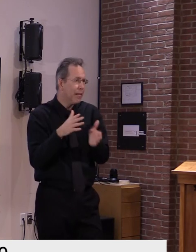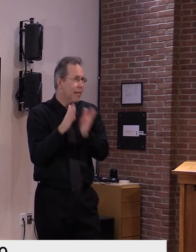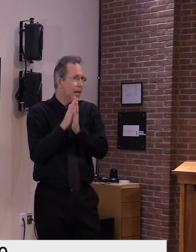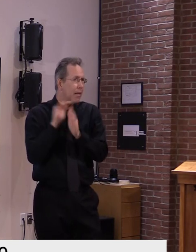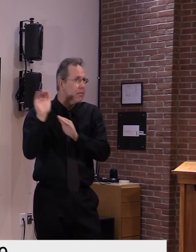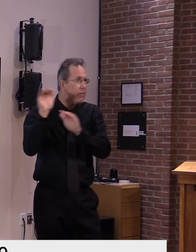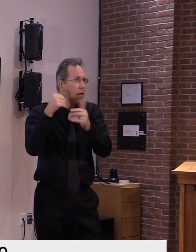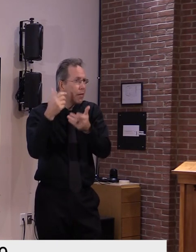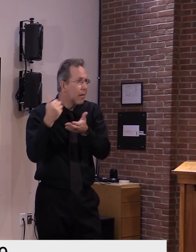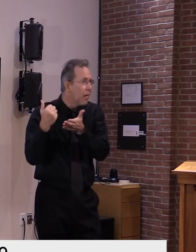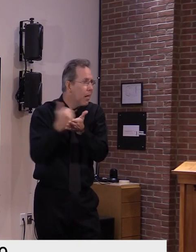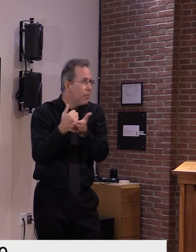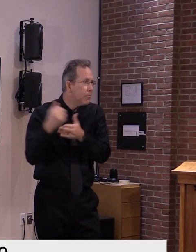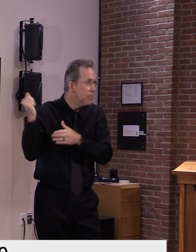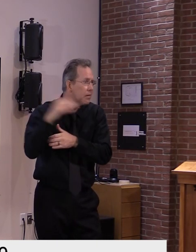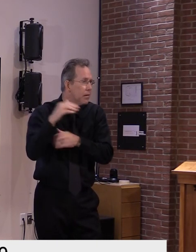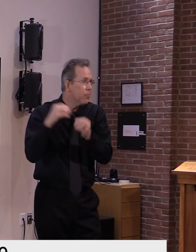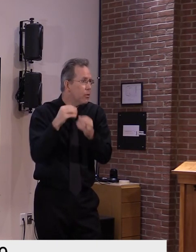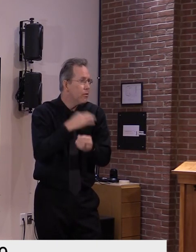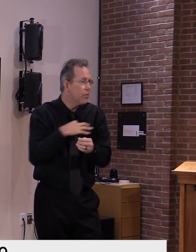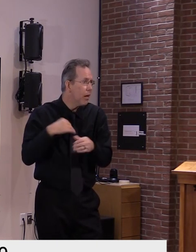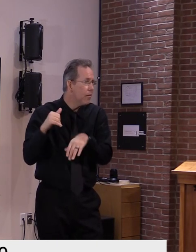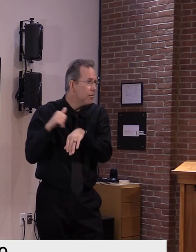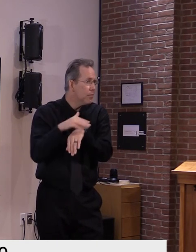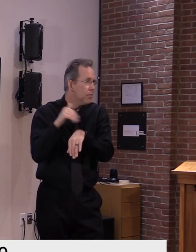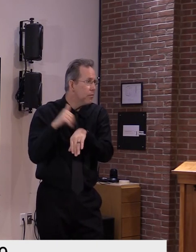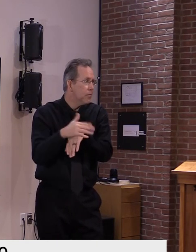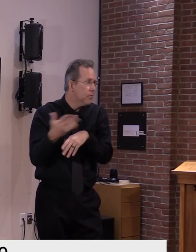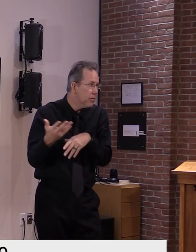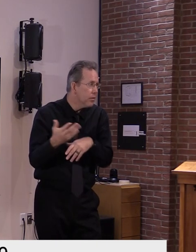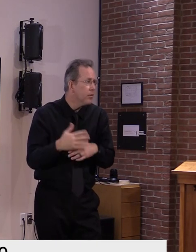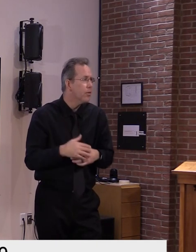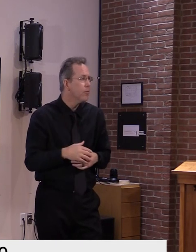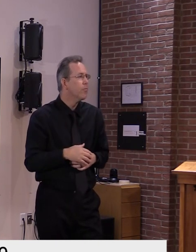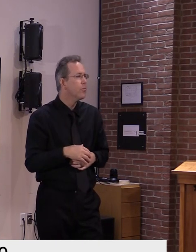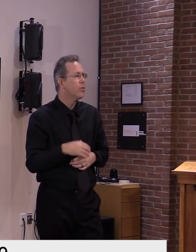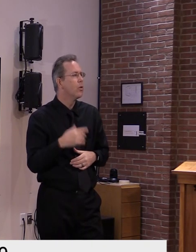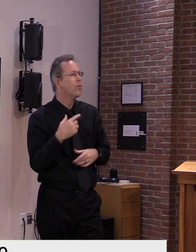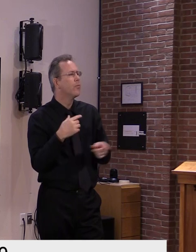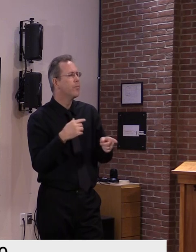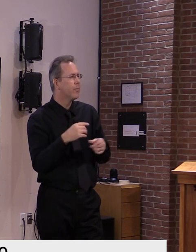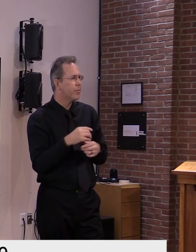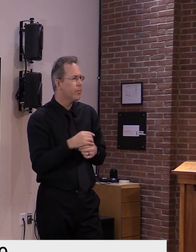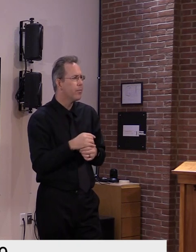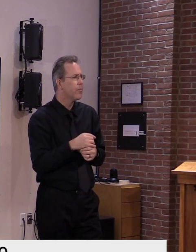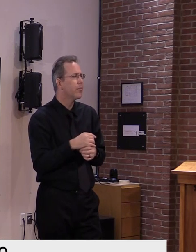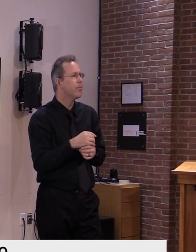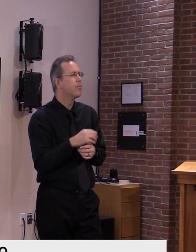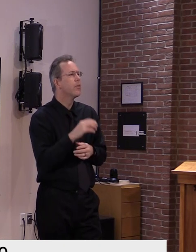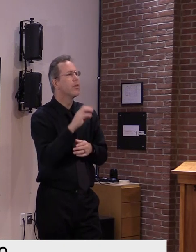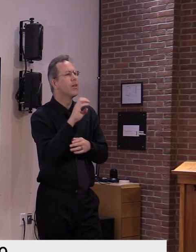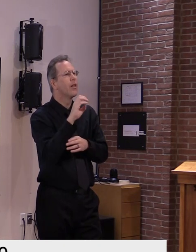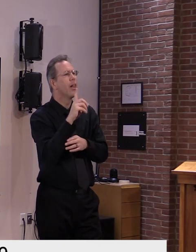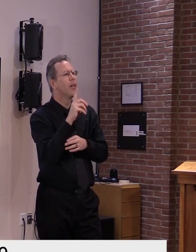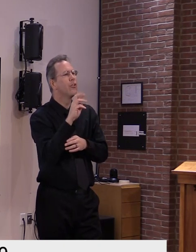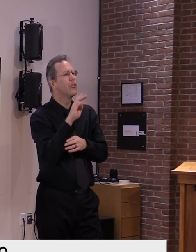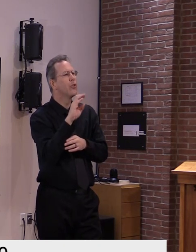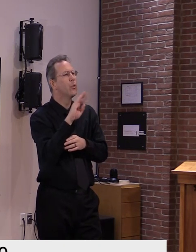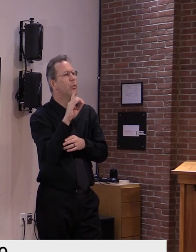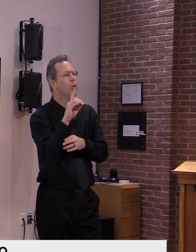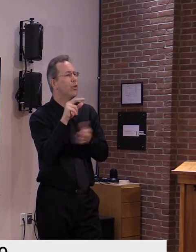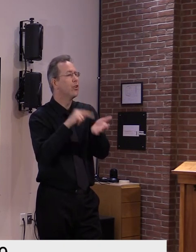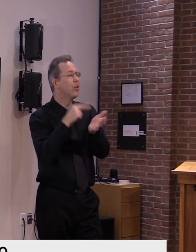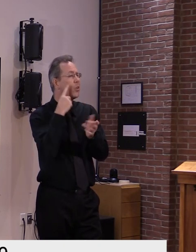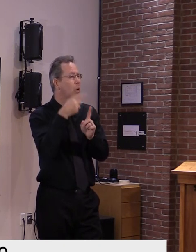needs at Elderwood, as well as some other places that have come to the aid of